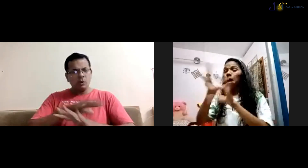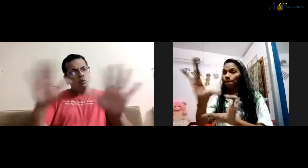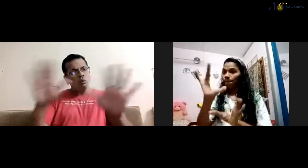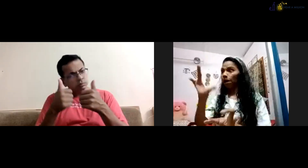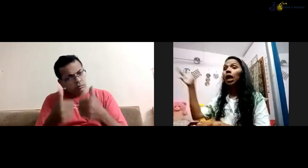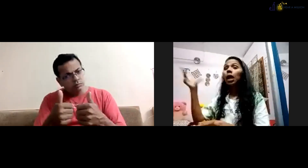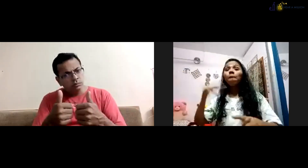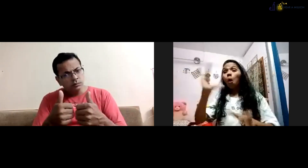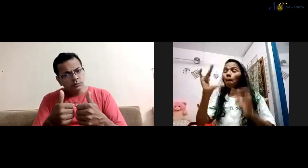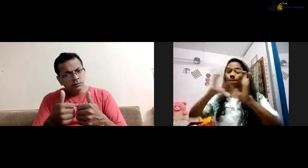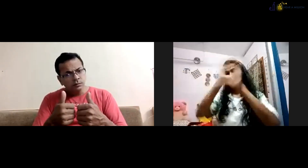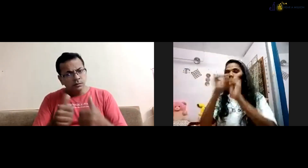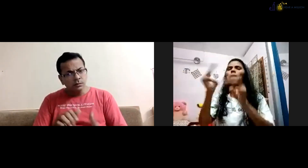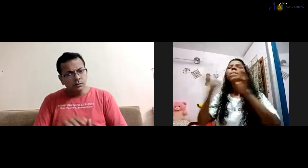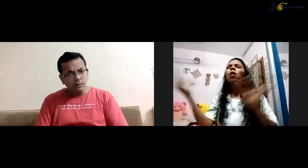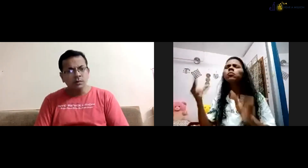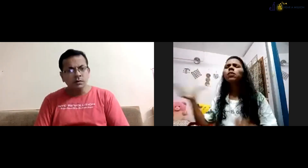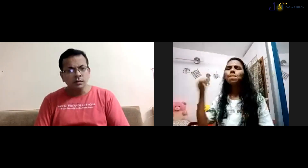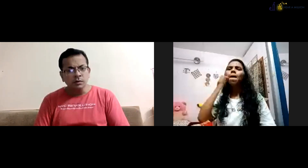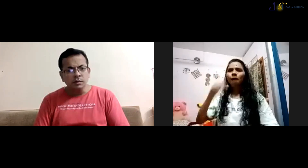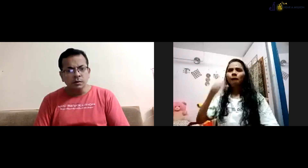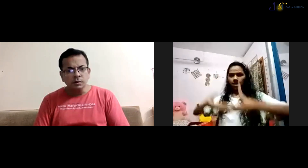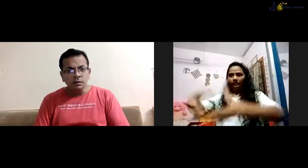So did you check it?